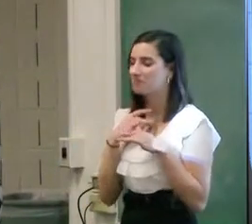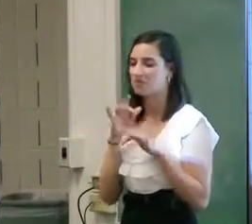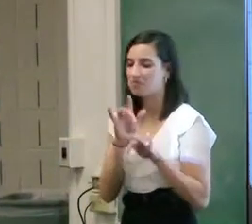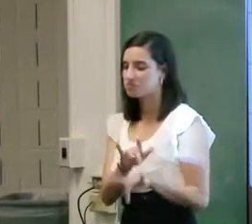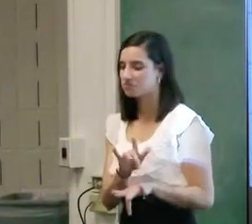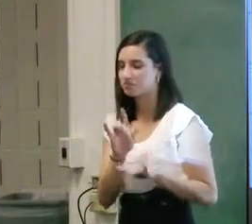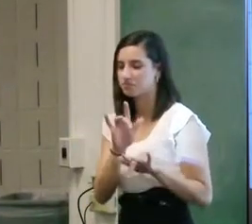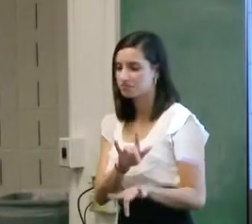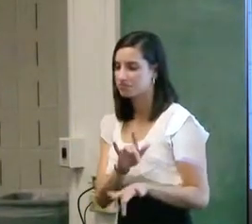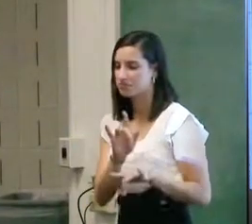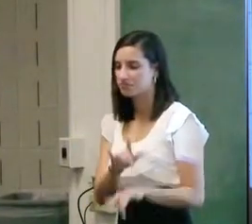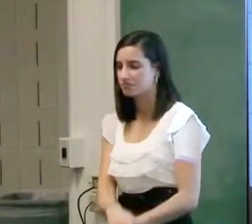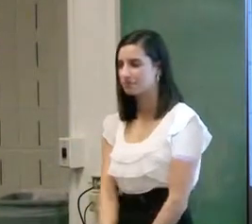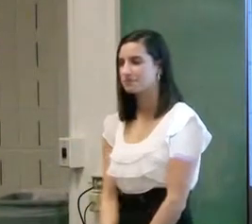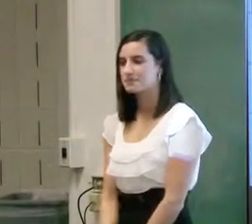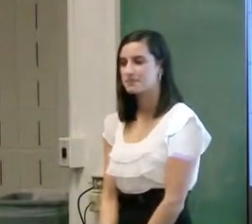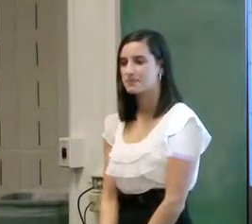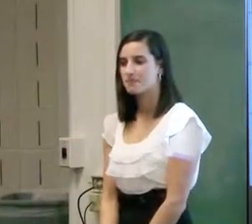that child.